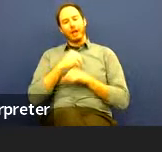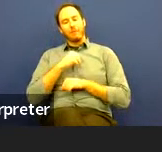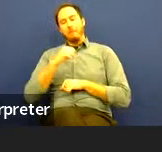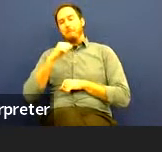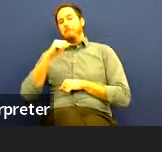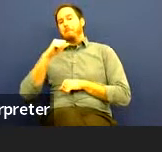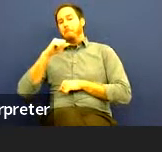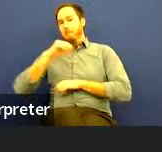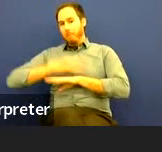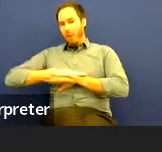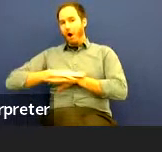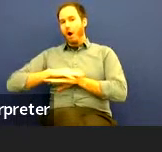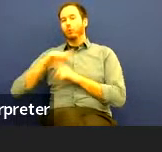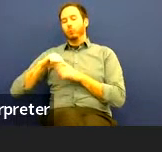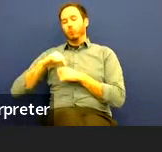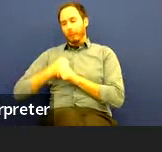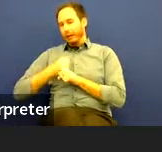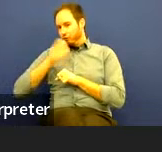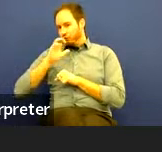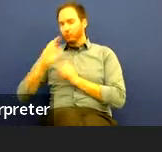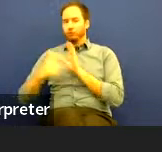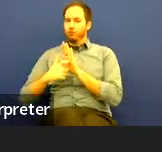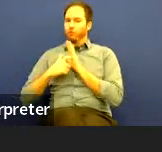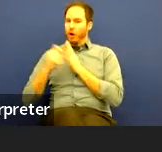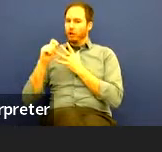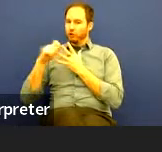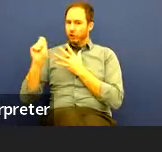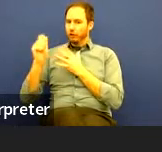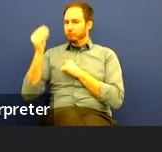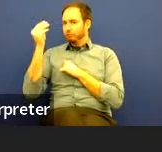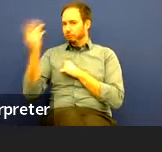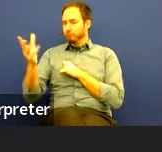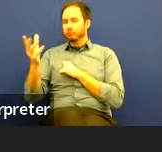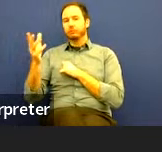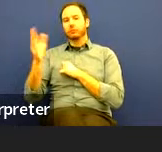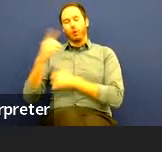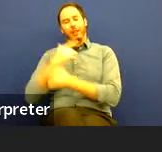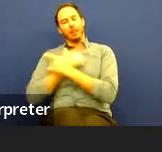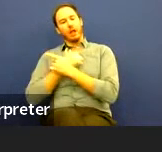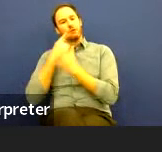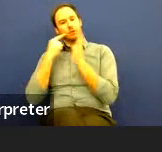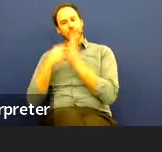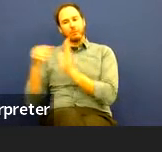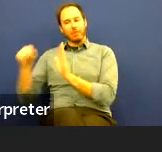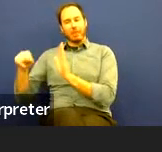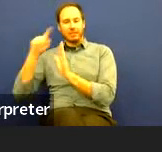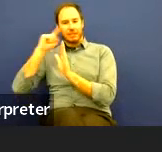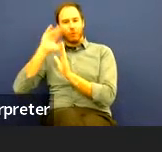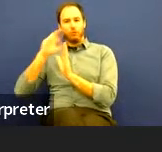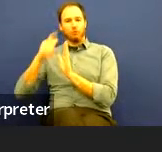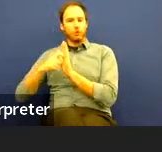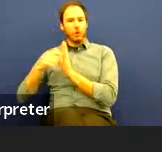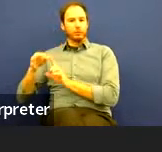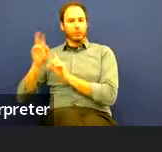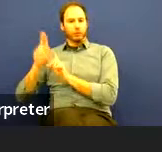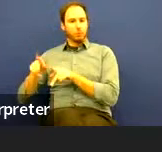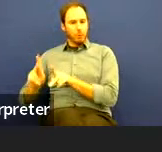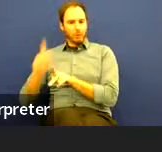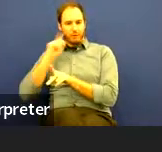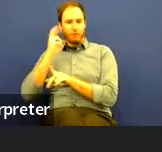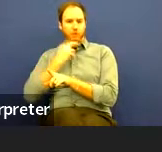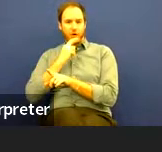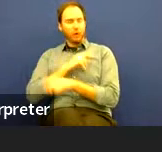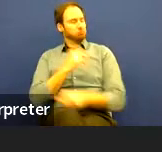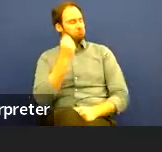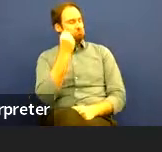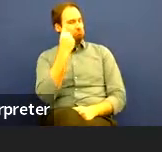drinks, that type of stuff, that would require, so your Cosmic Lounge would require a special use permit for a Sure.